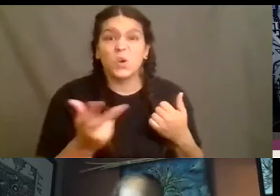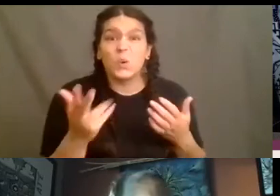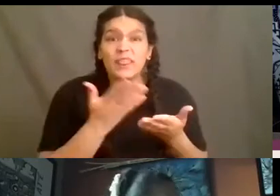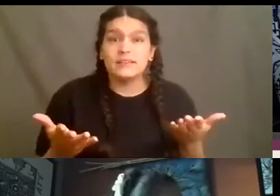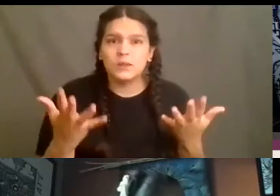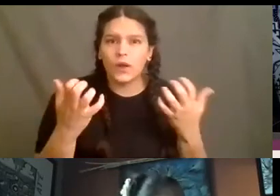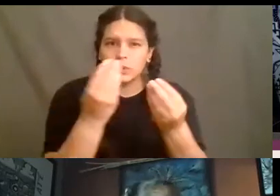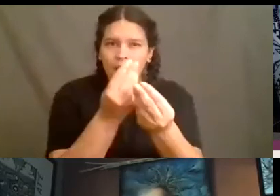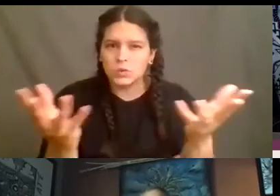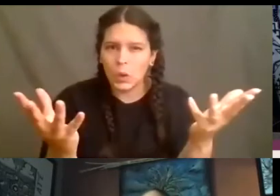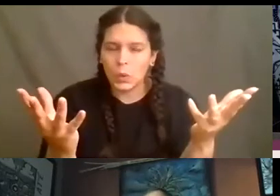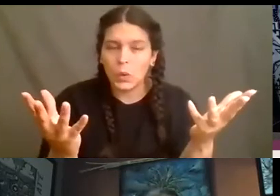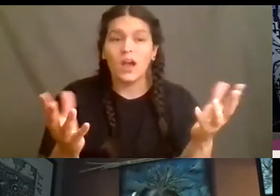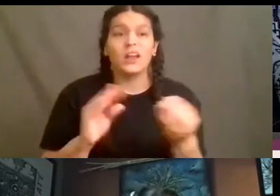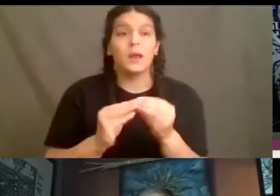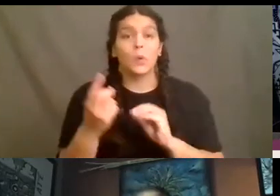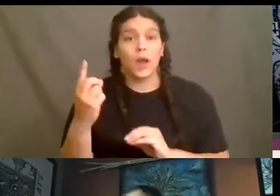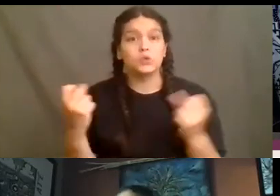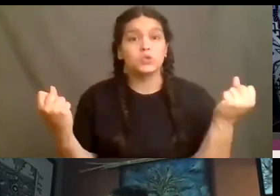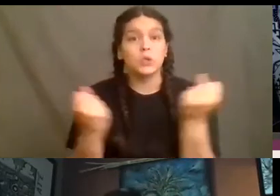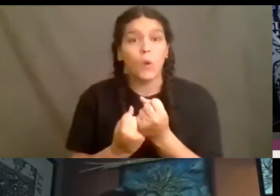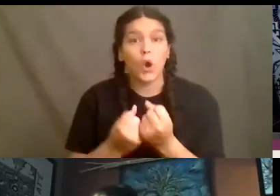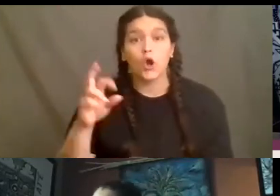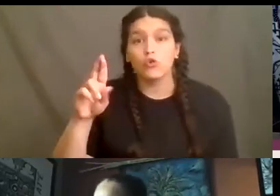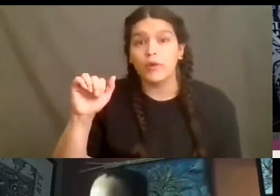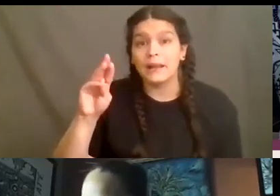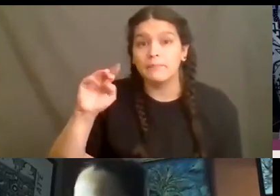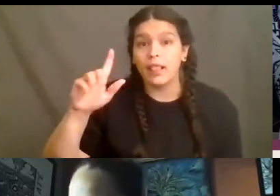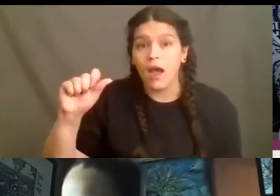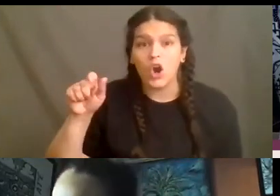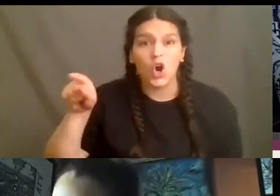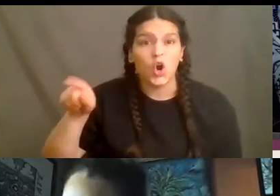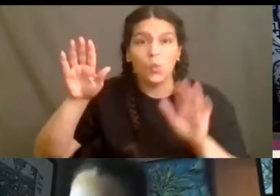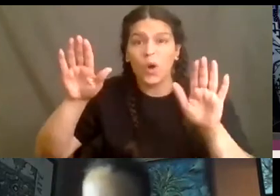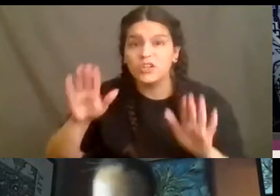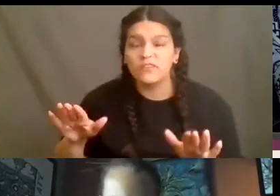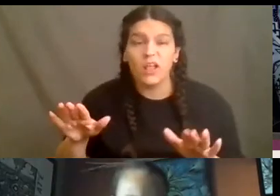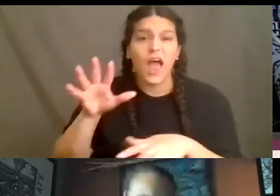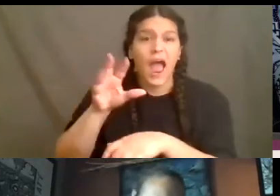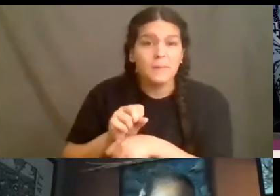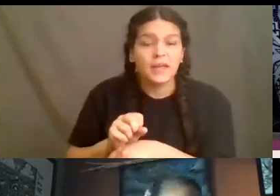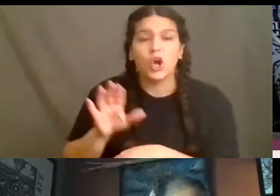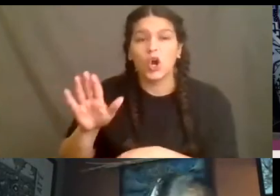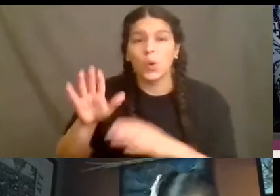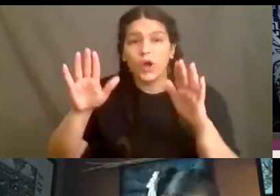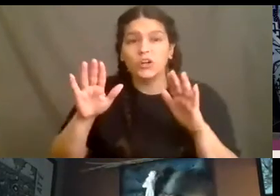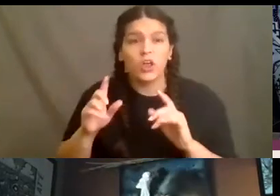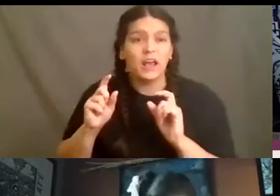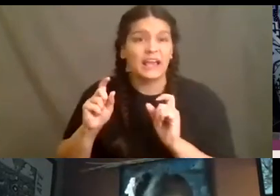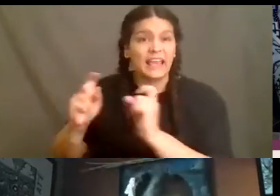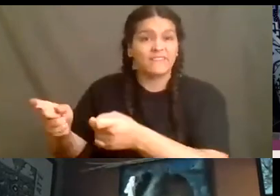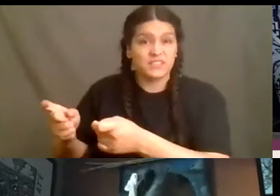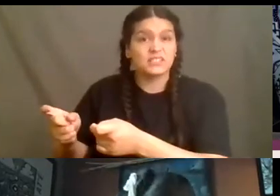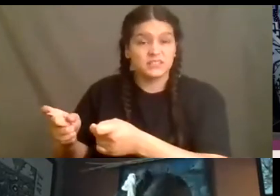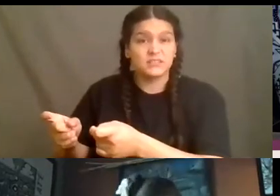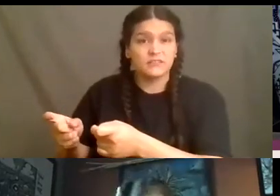One, to support Radmilla and her wonderful habit and gifts that she's been blessed with called music, please go to